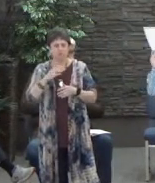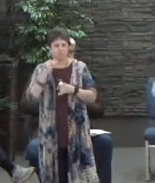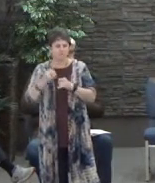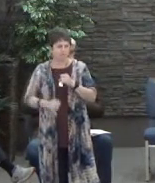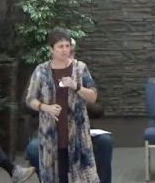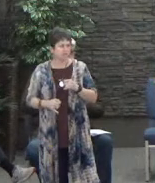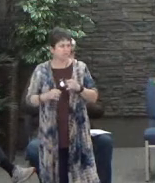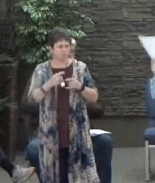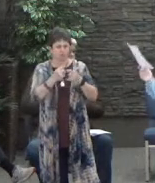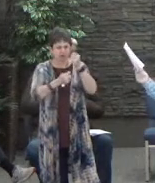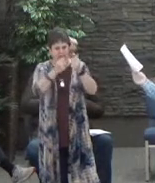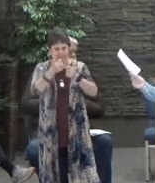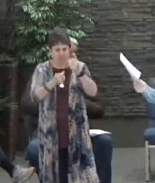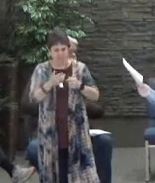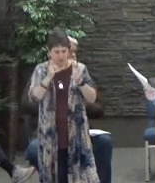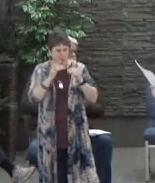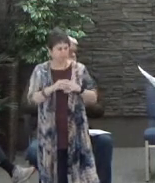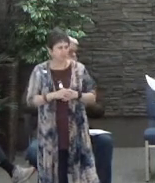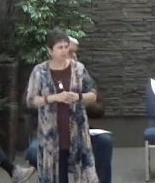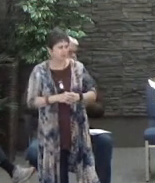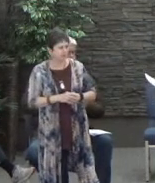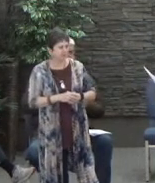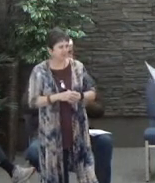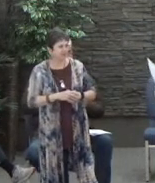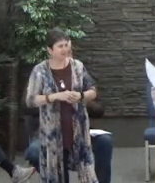finalized. We're editing, hopefully.